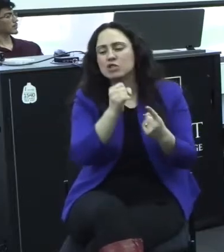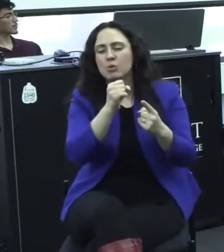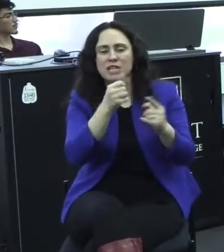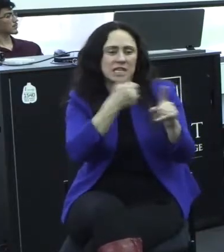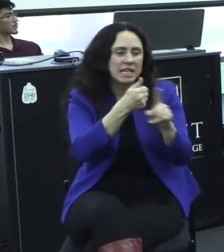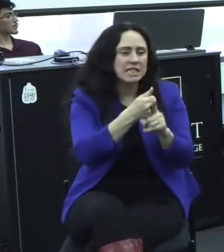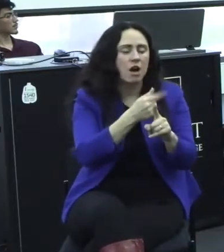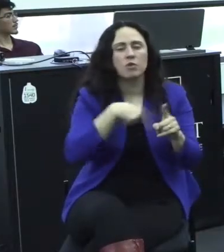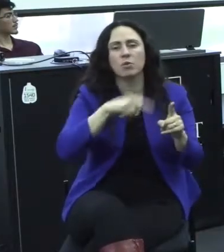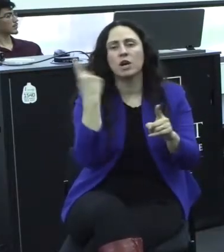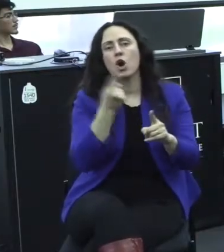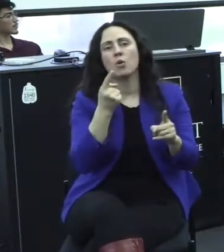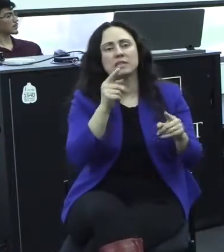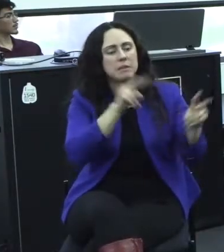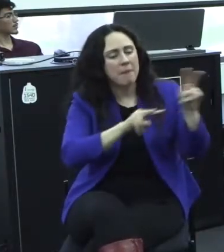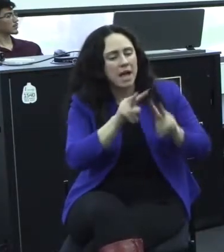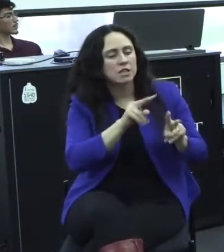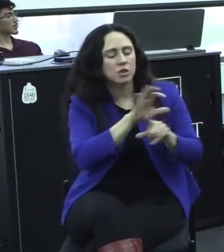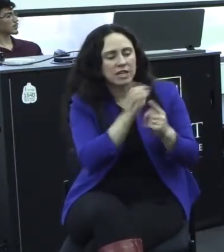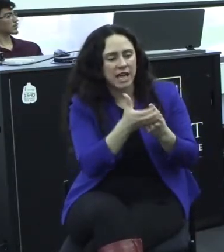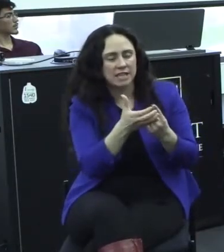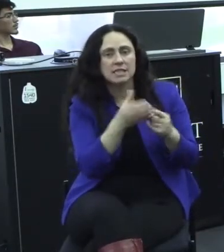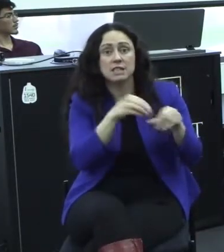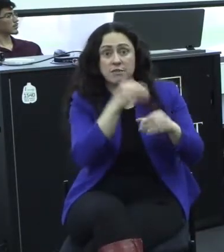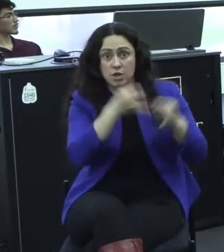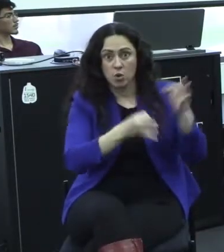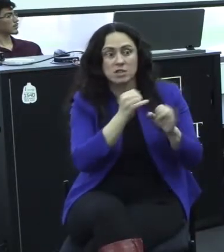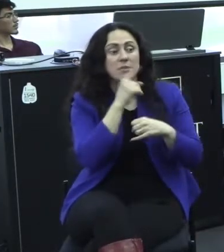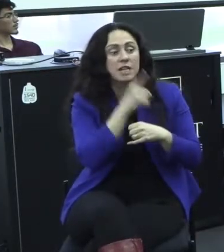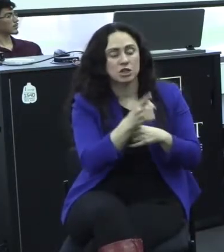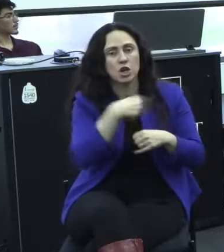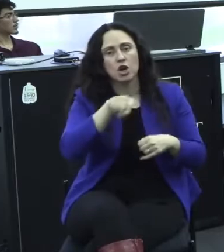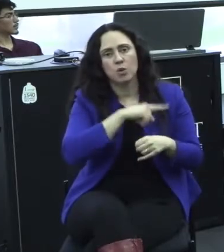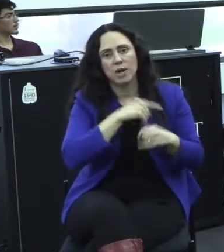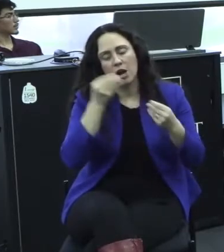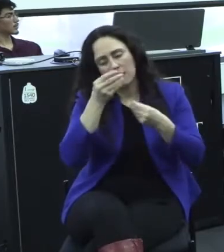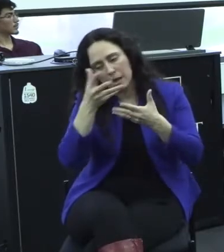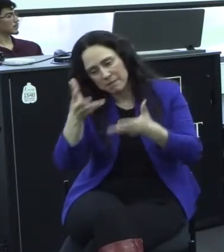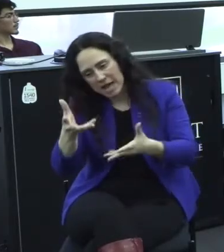constantly monitoring cases that follow in the courts. That way we can ensure compliance.